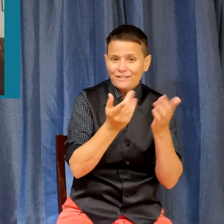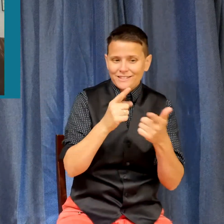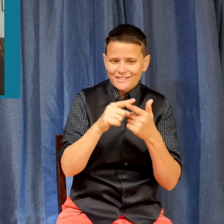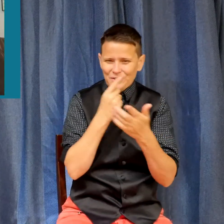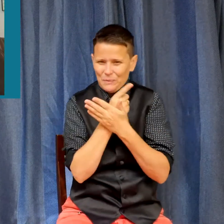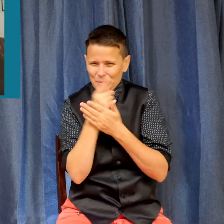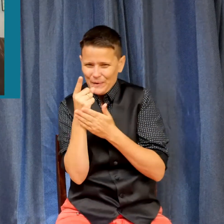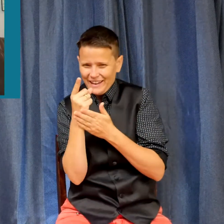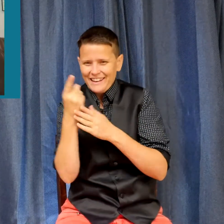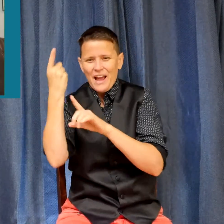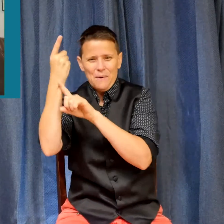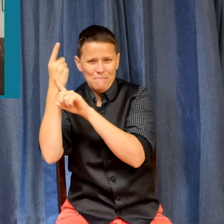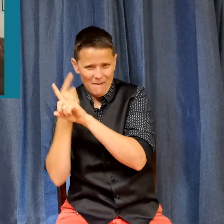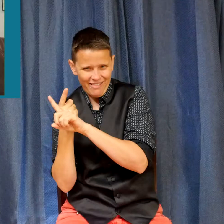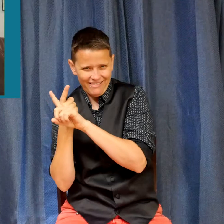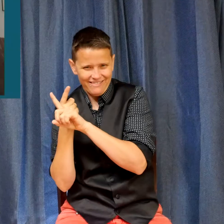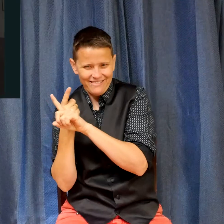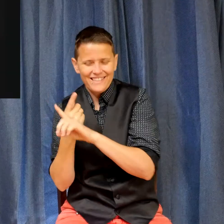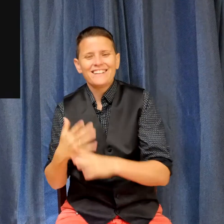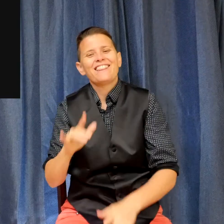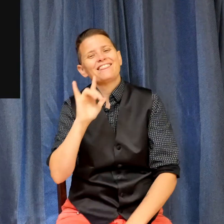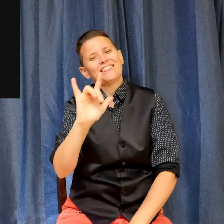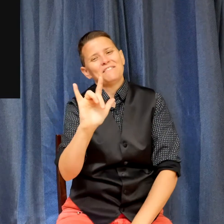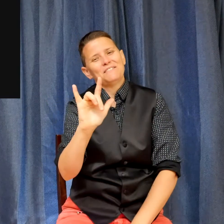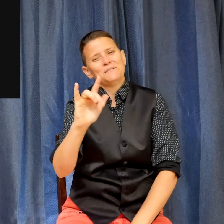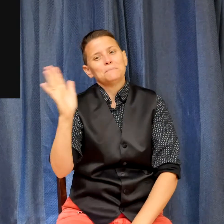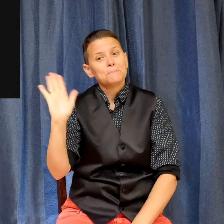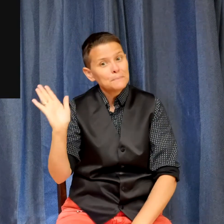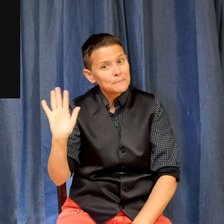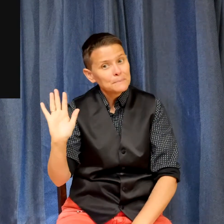month. All right? Love you. Bye.